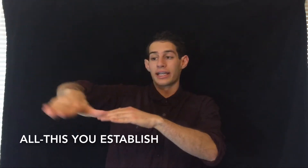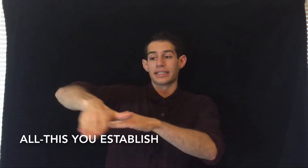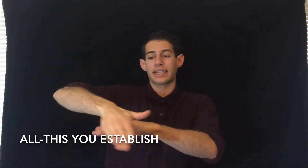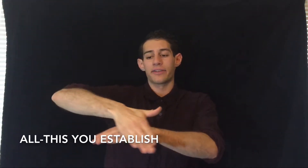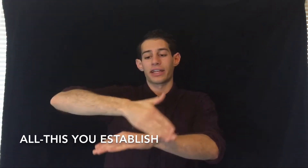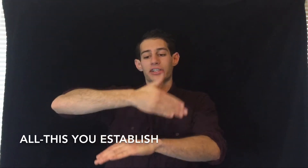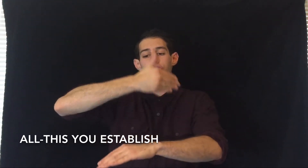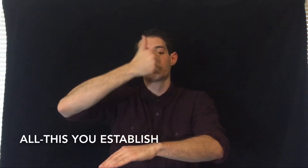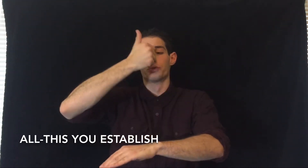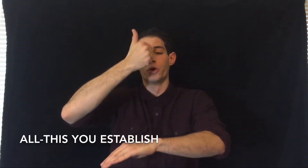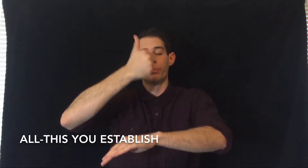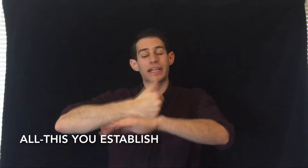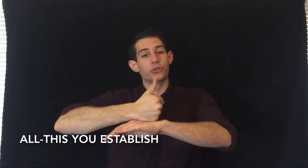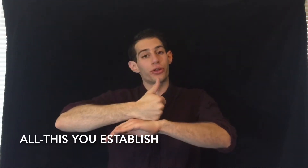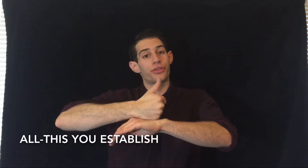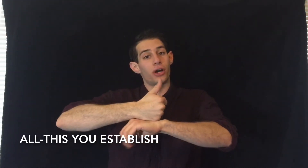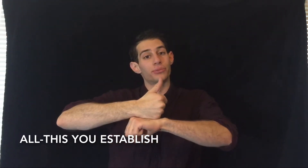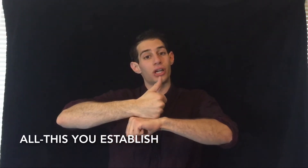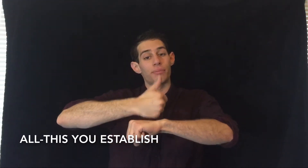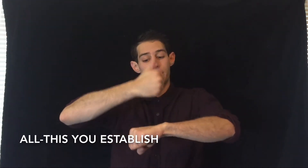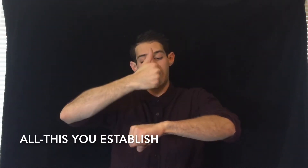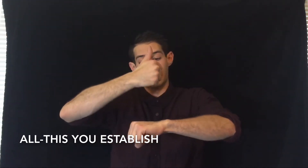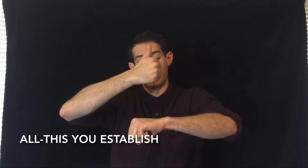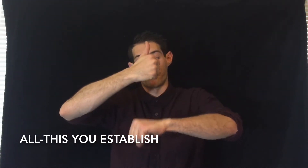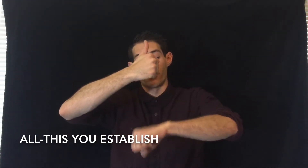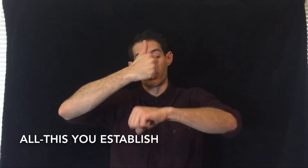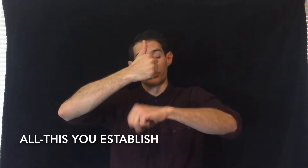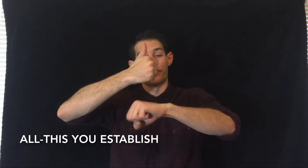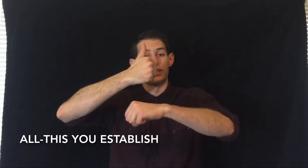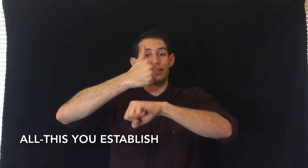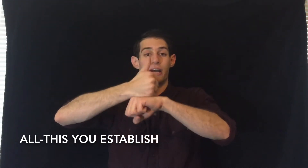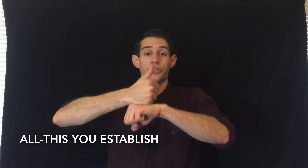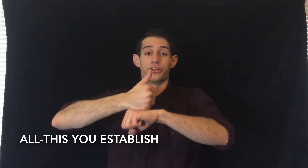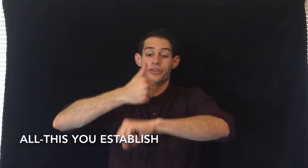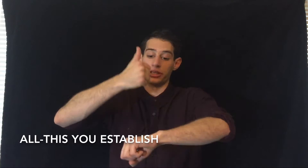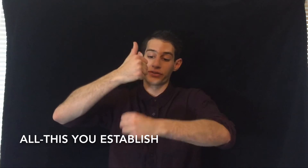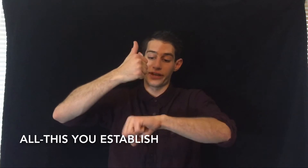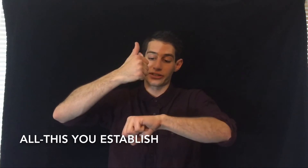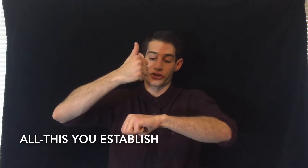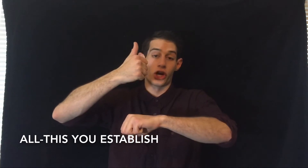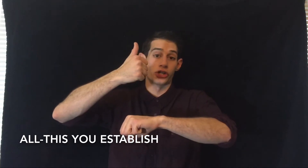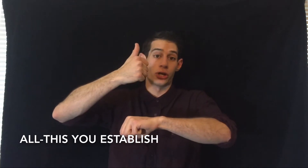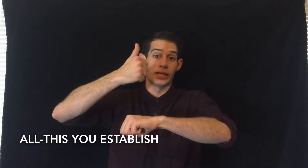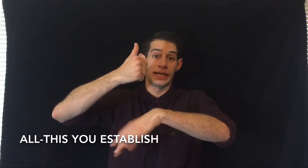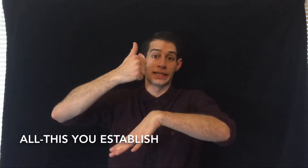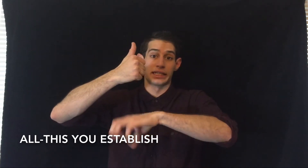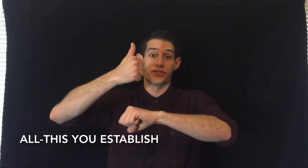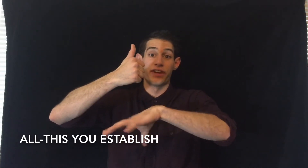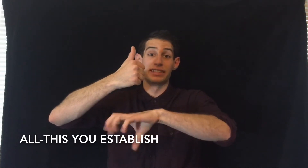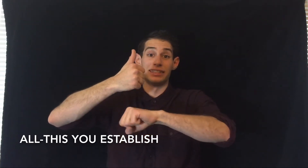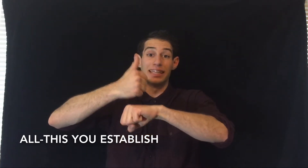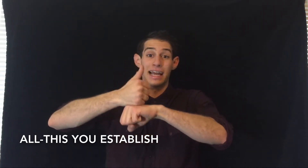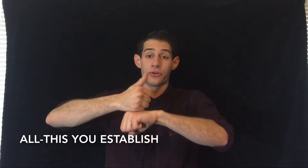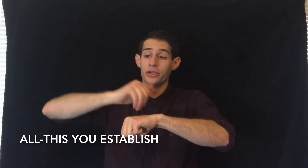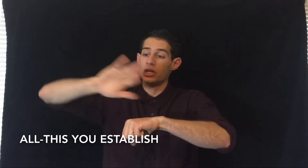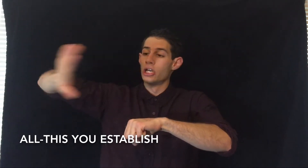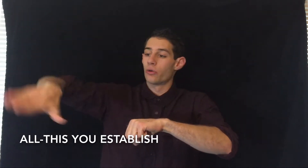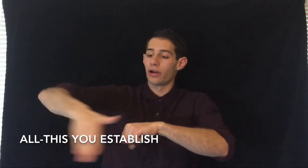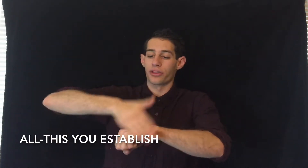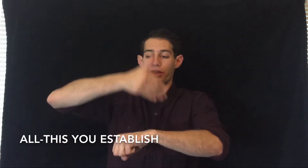it's kind of like a swooping into a thumbs up and fall on your fist down here. This fist, your non-dominant hand, is facing down, while the thumbs